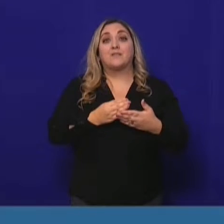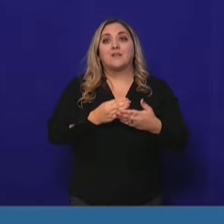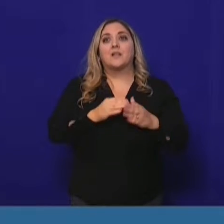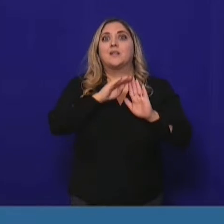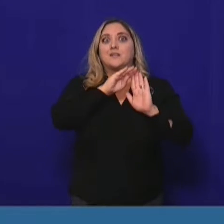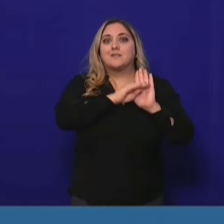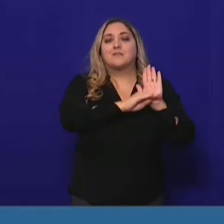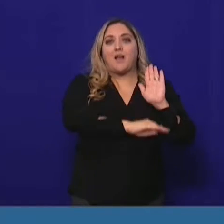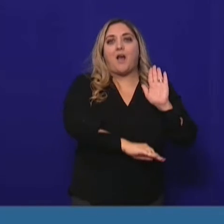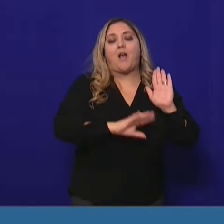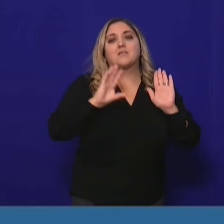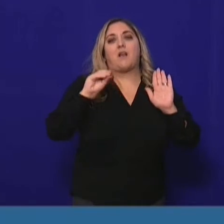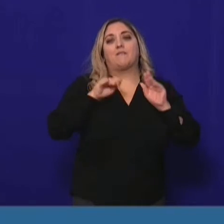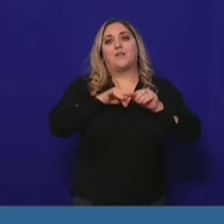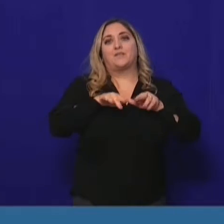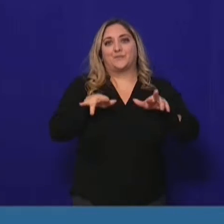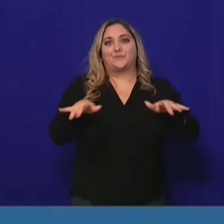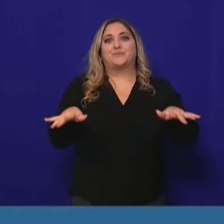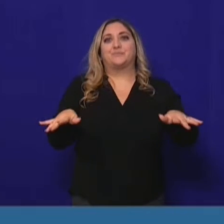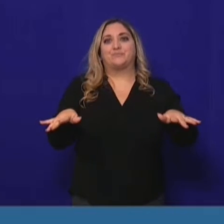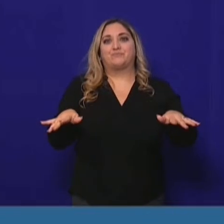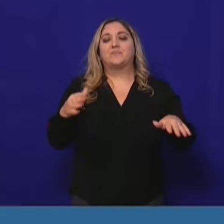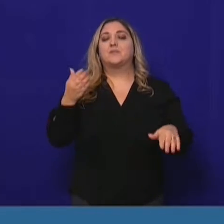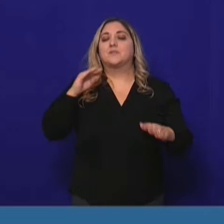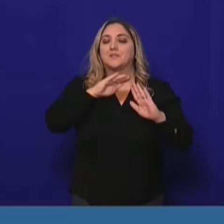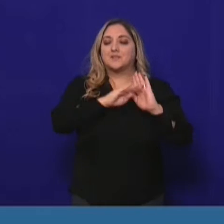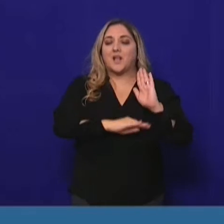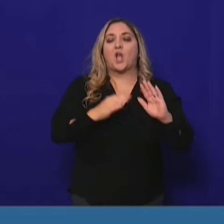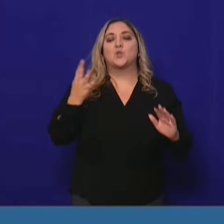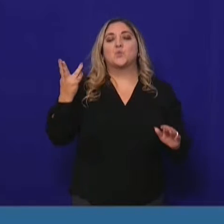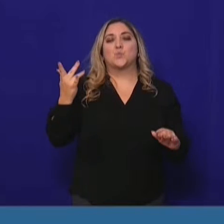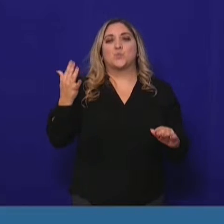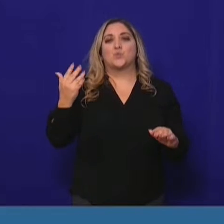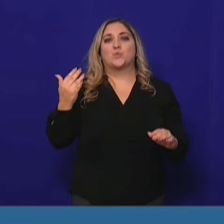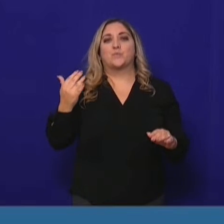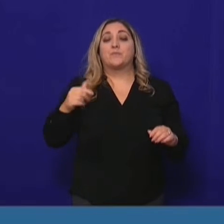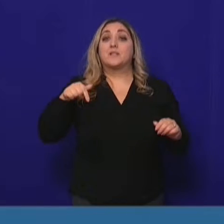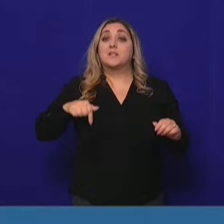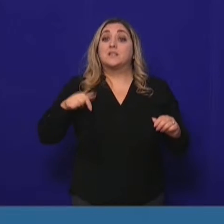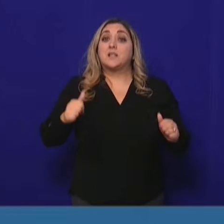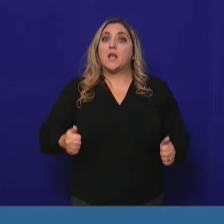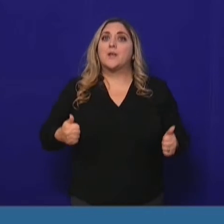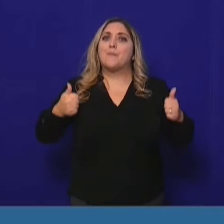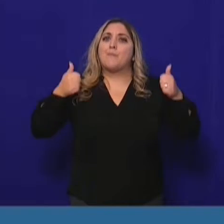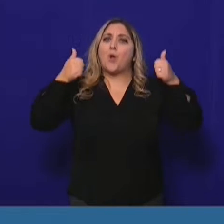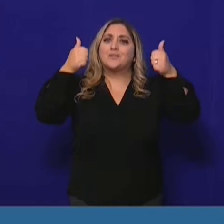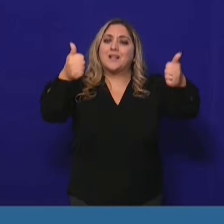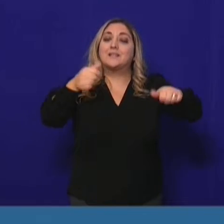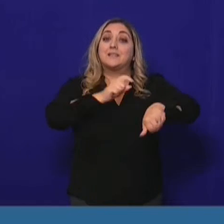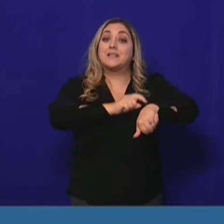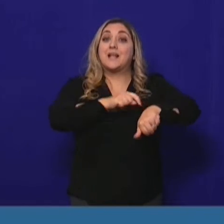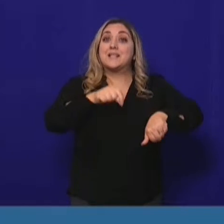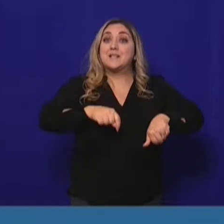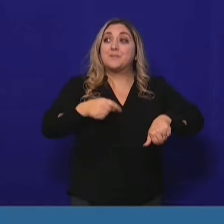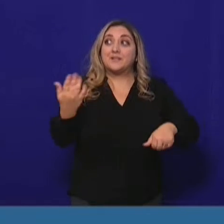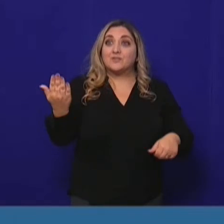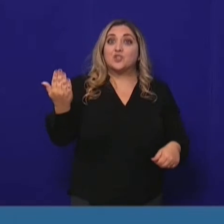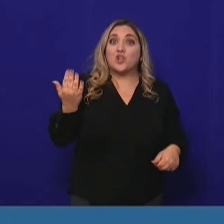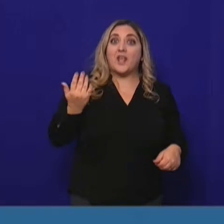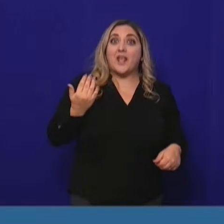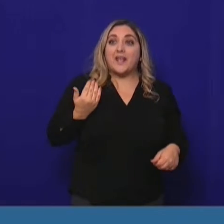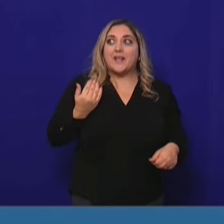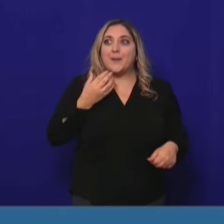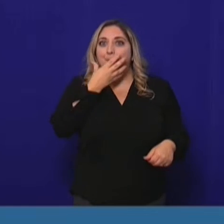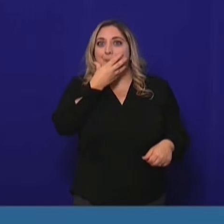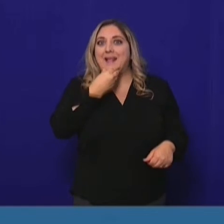nistgħu innaqsu n-numru ta' każijiet li għandna. Huwa importanti ħafna issa li ġejjin dawn iż-żminijiet fejn n-nies ikunu